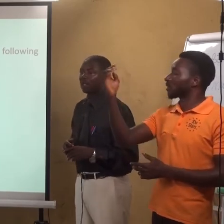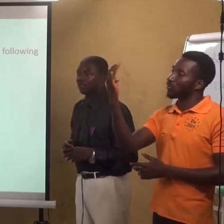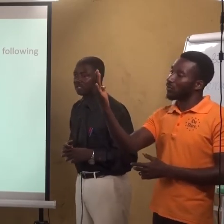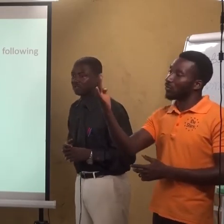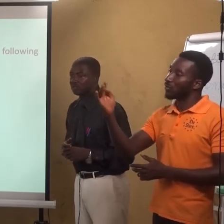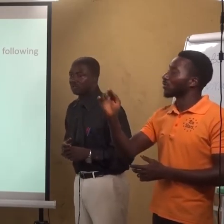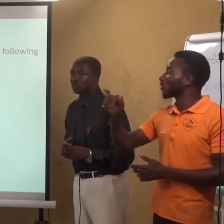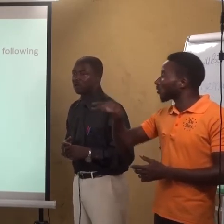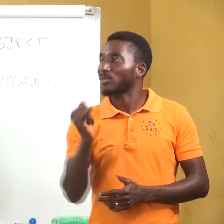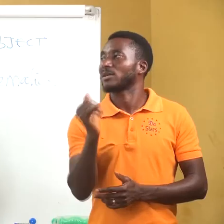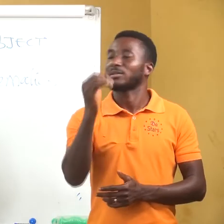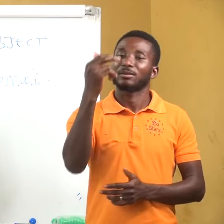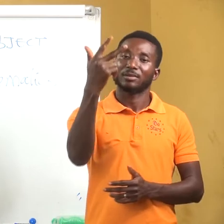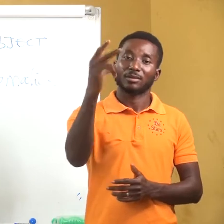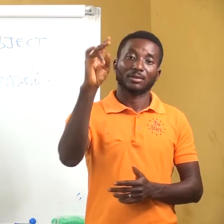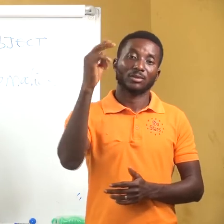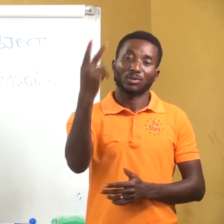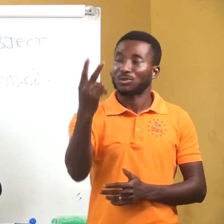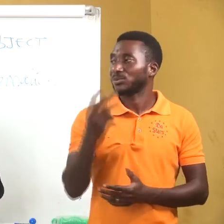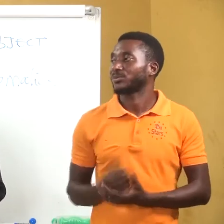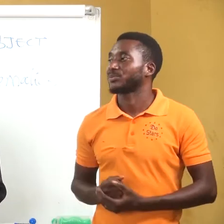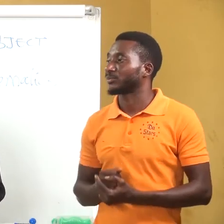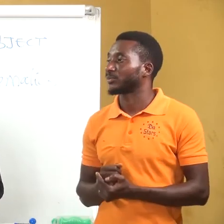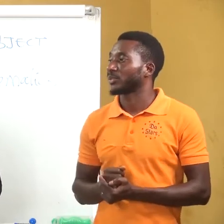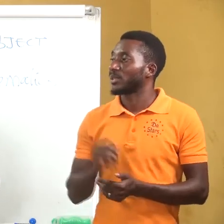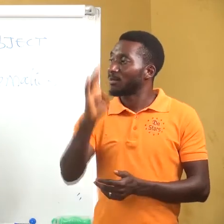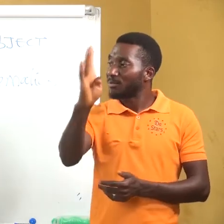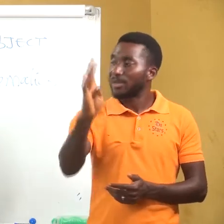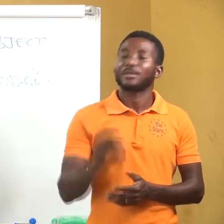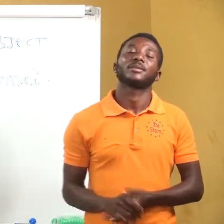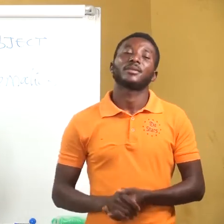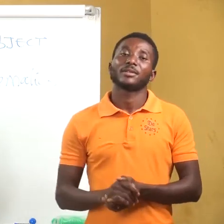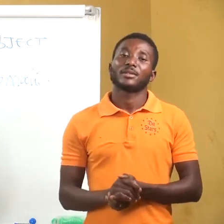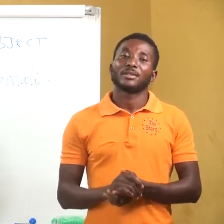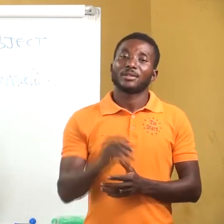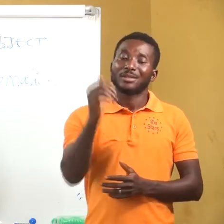64, 32, dash, dash, dash. B,